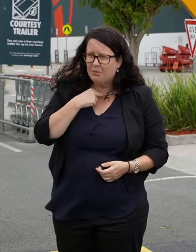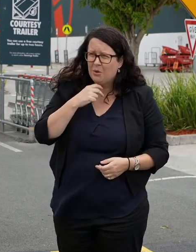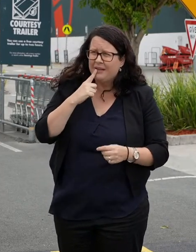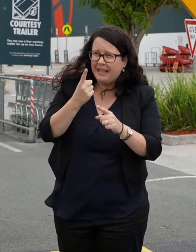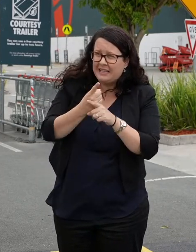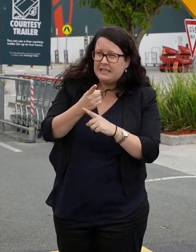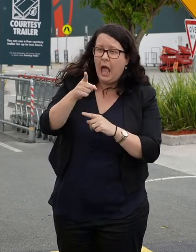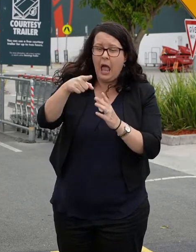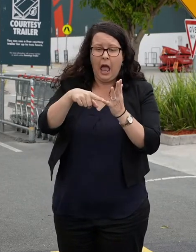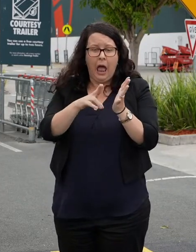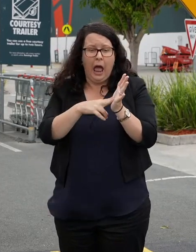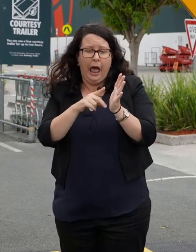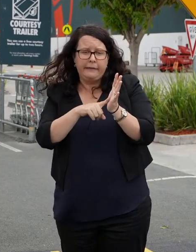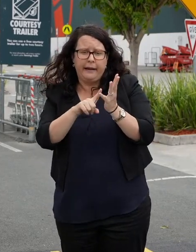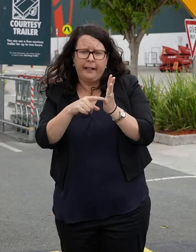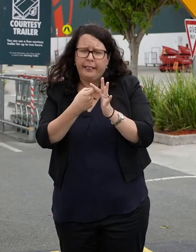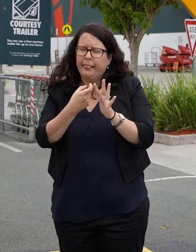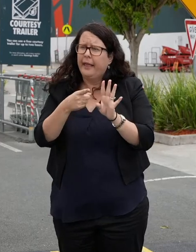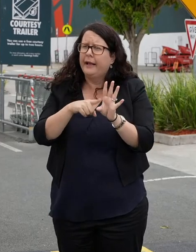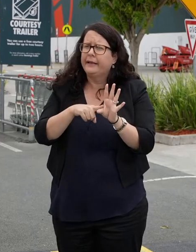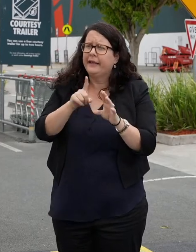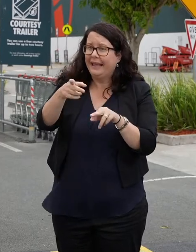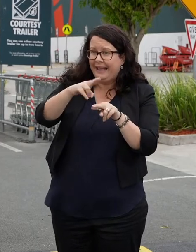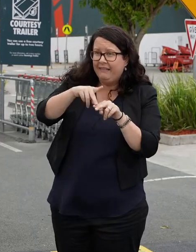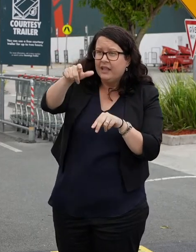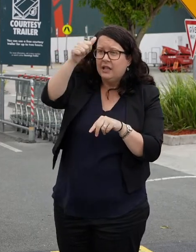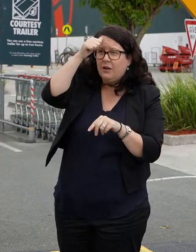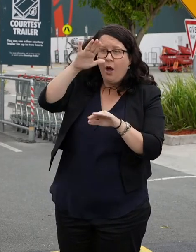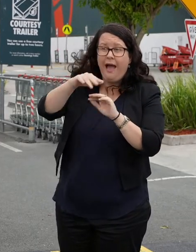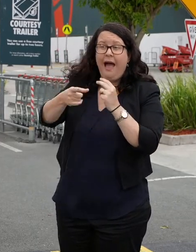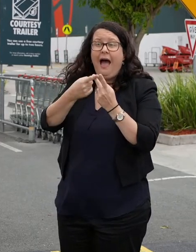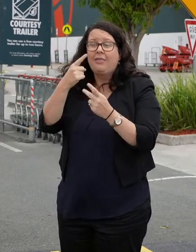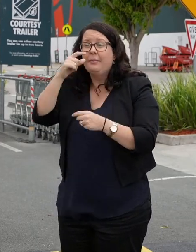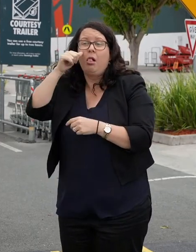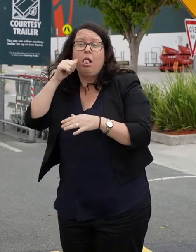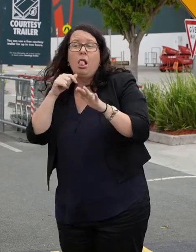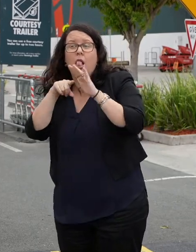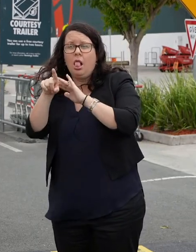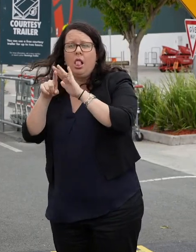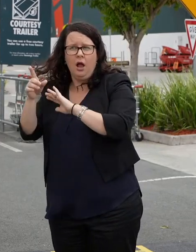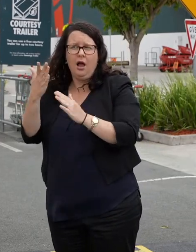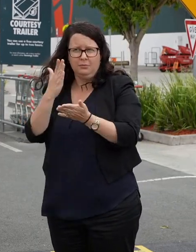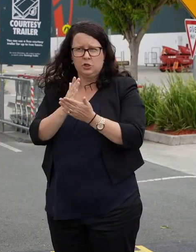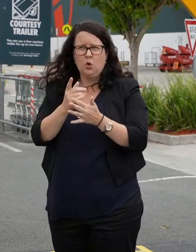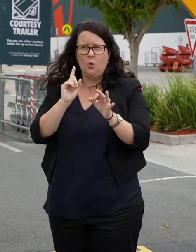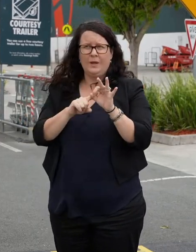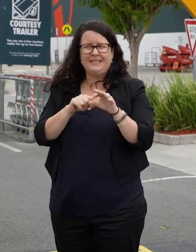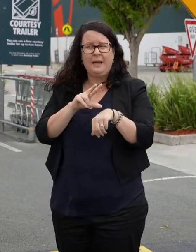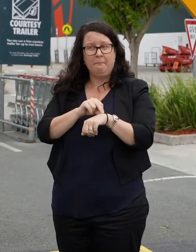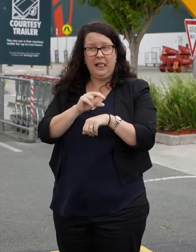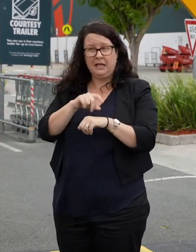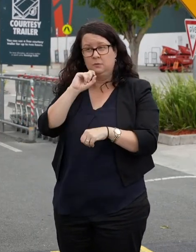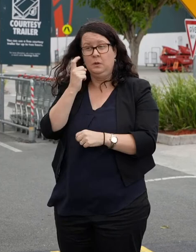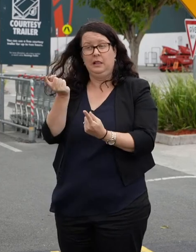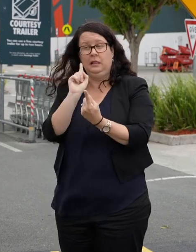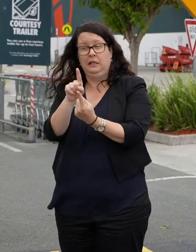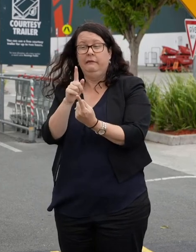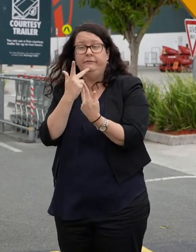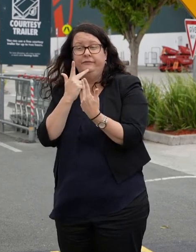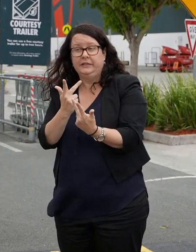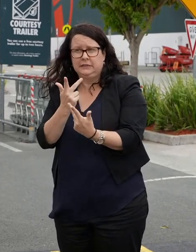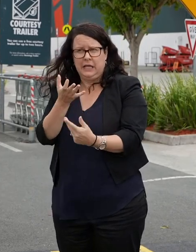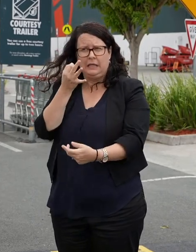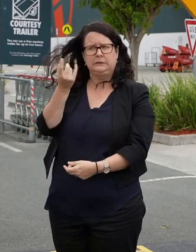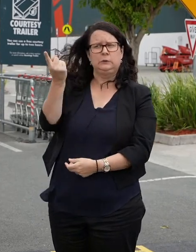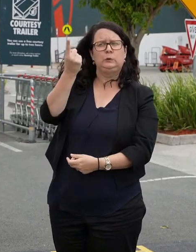hear that. And if he's aware of individuals, then, I'm sure the Queensland Police Service would love to have a chat with him. But, I